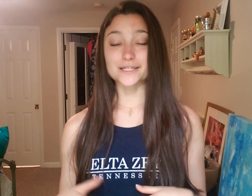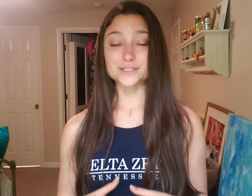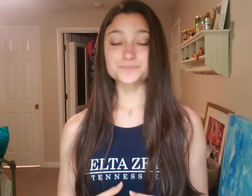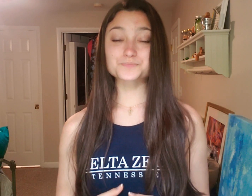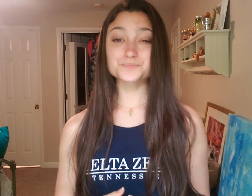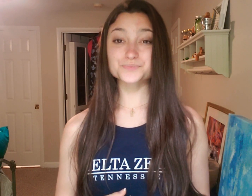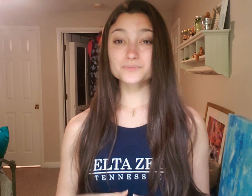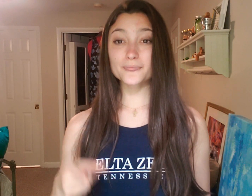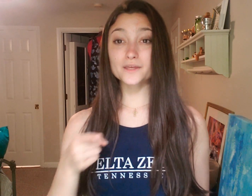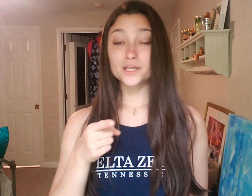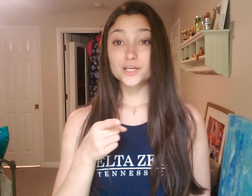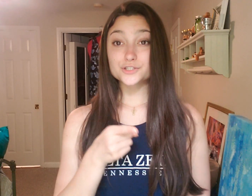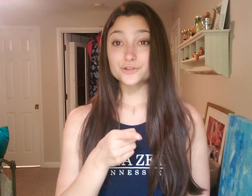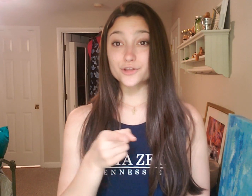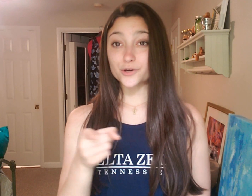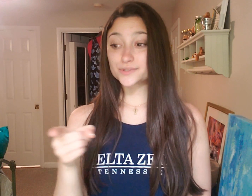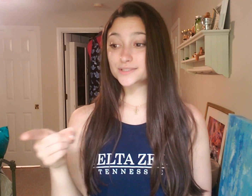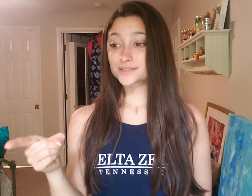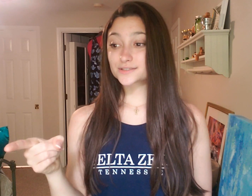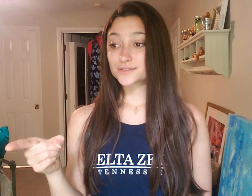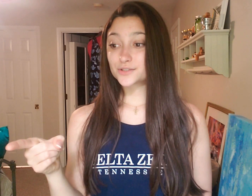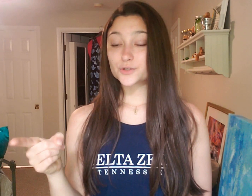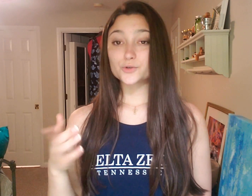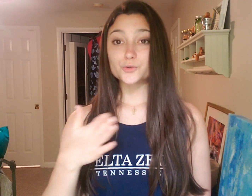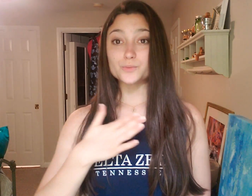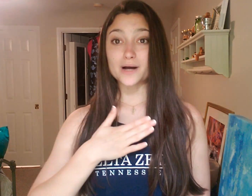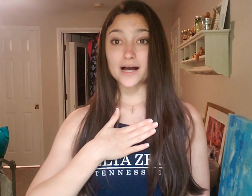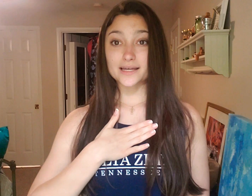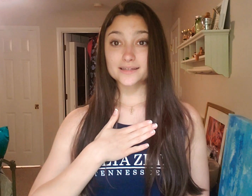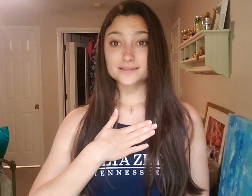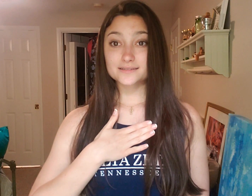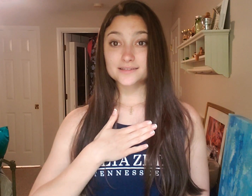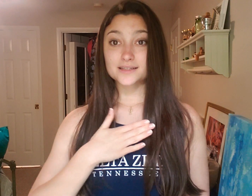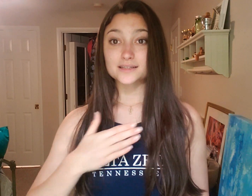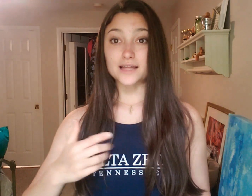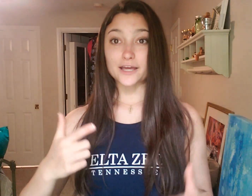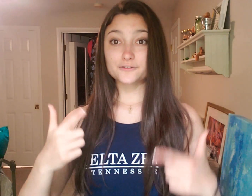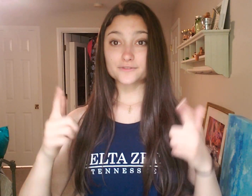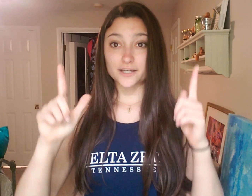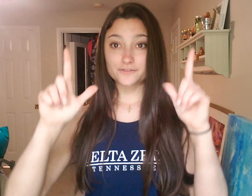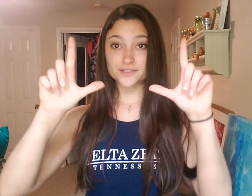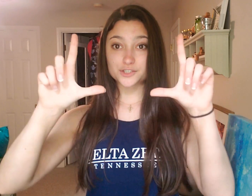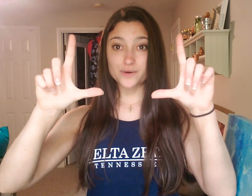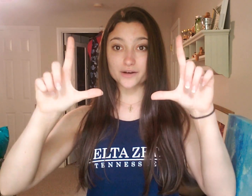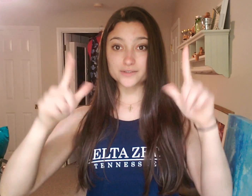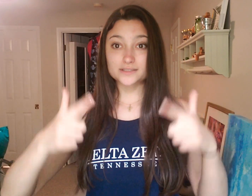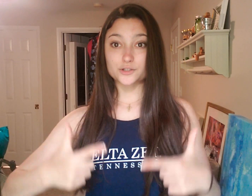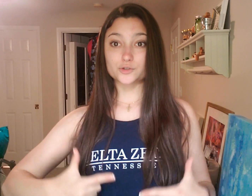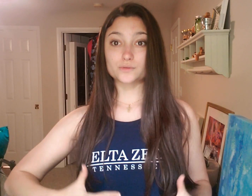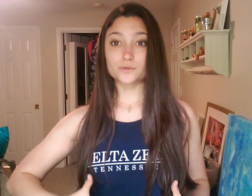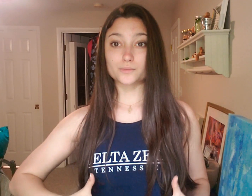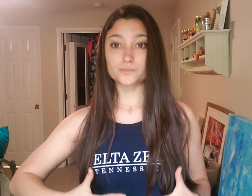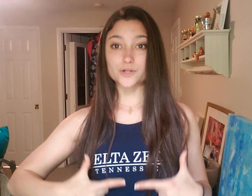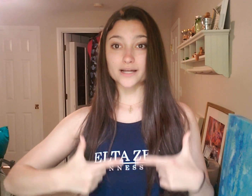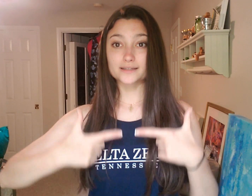section. To those who my life is two L's, and you drag it like